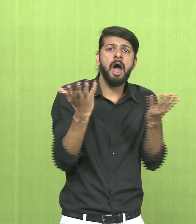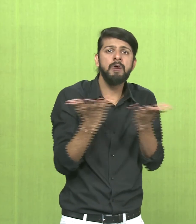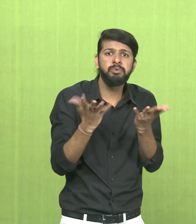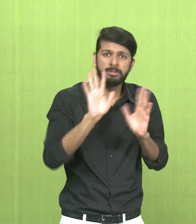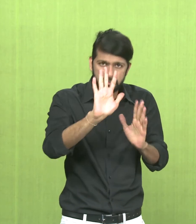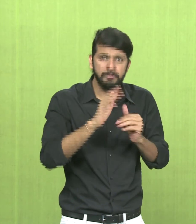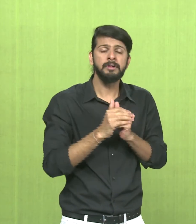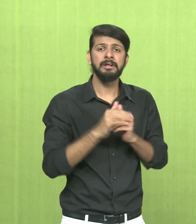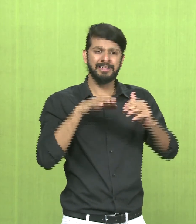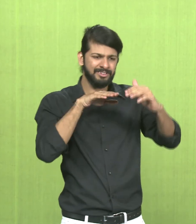air.